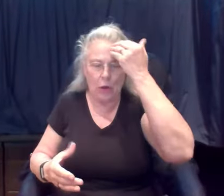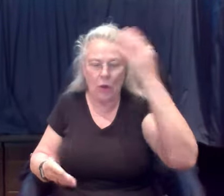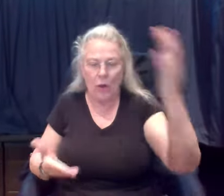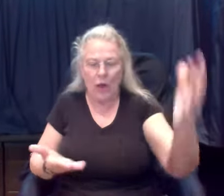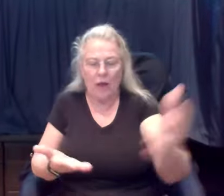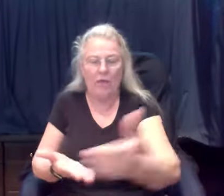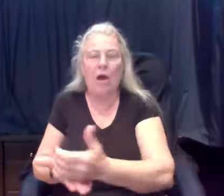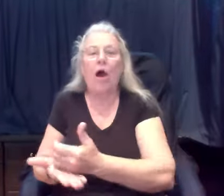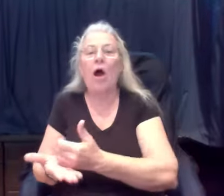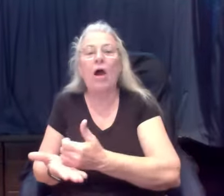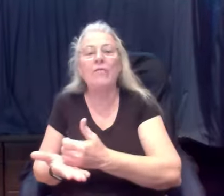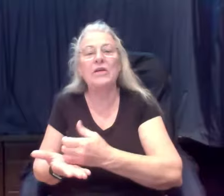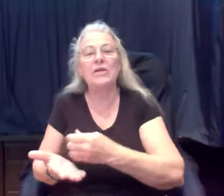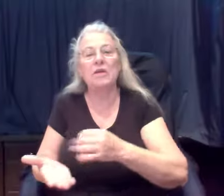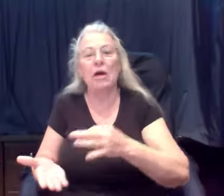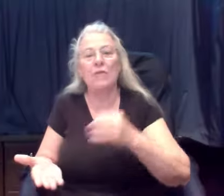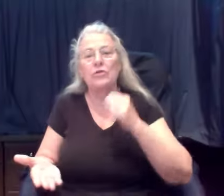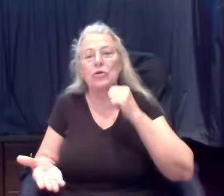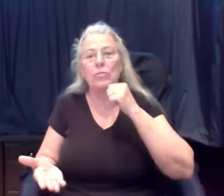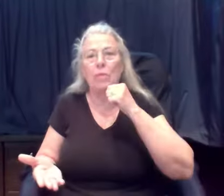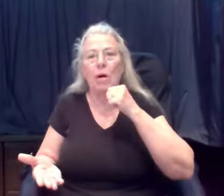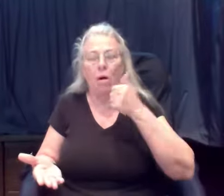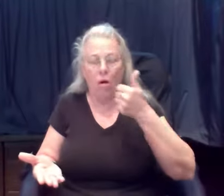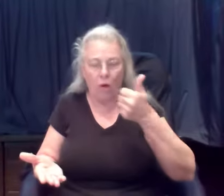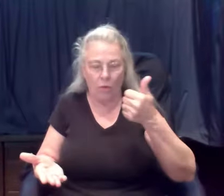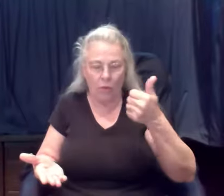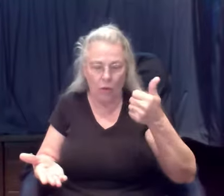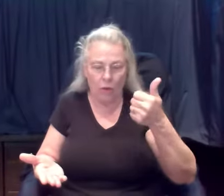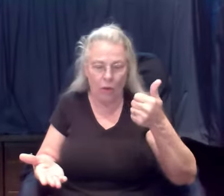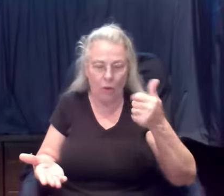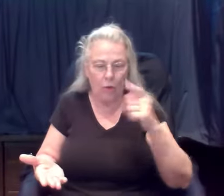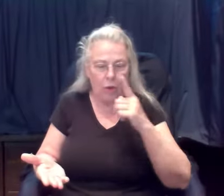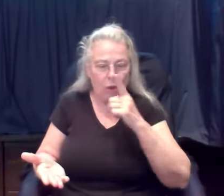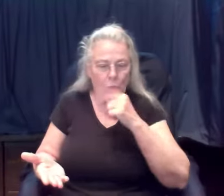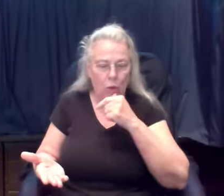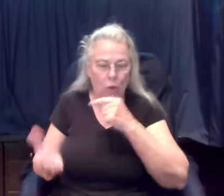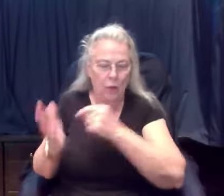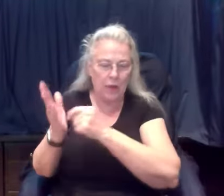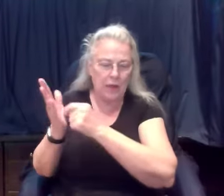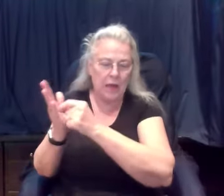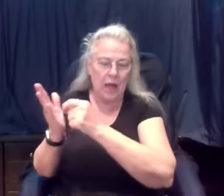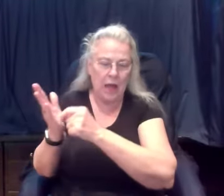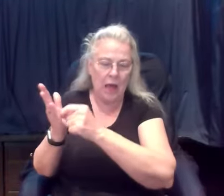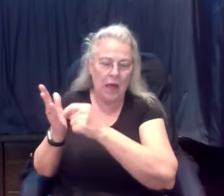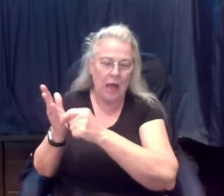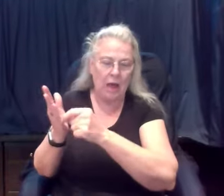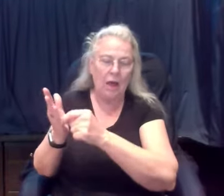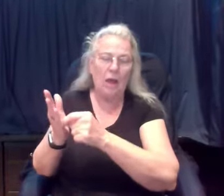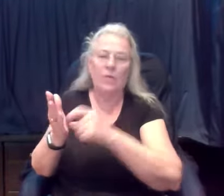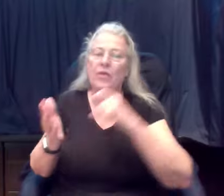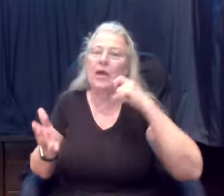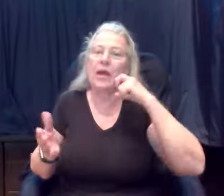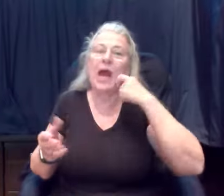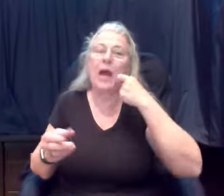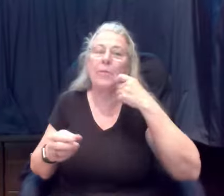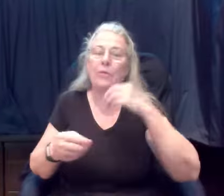the harvest of tomorrow? Who can count the apples